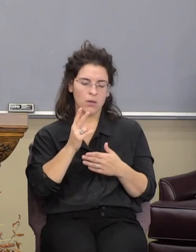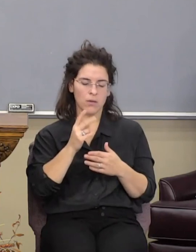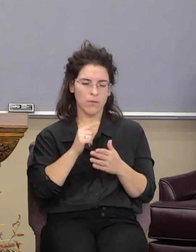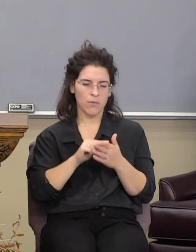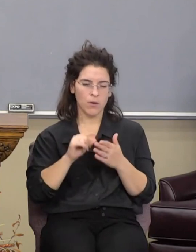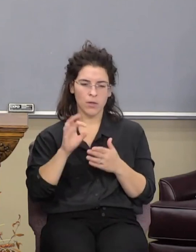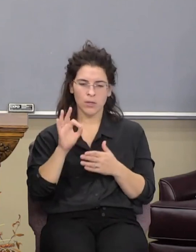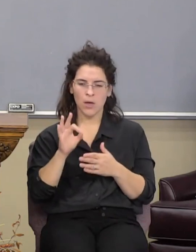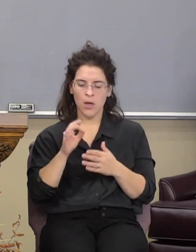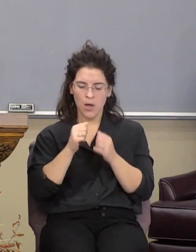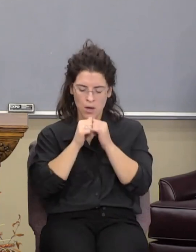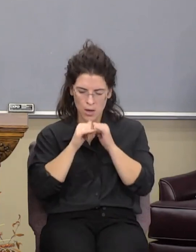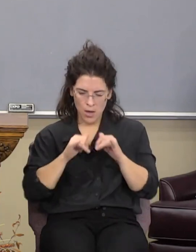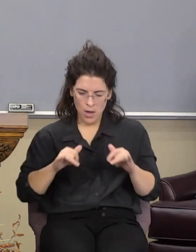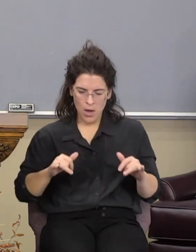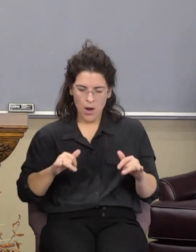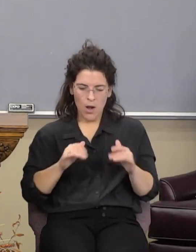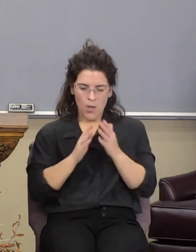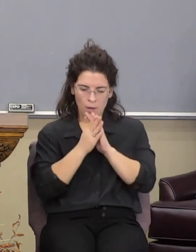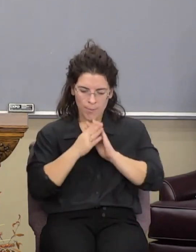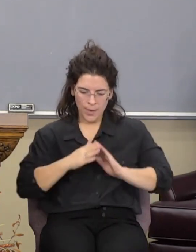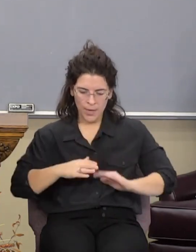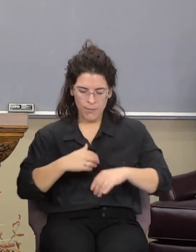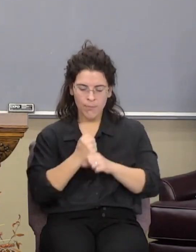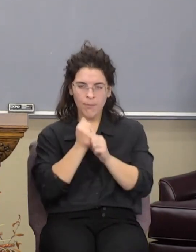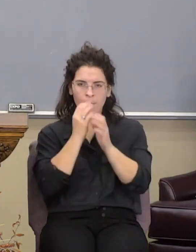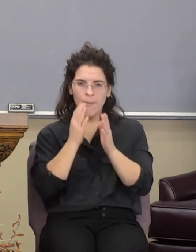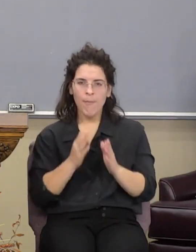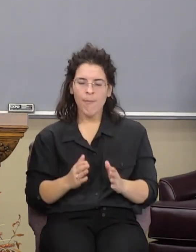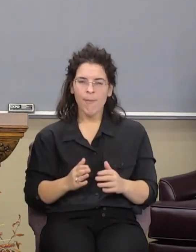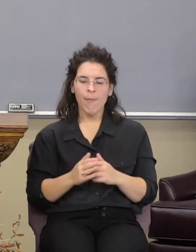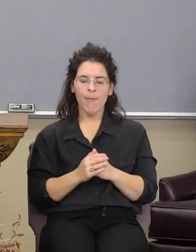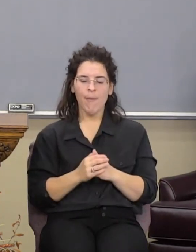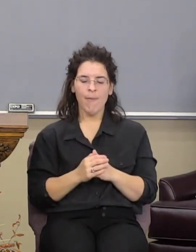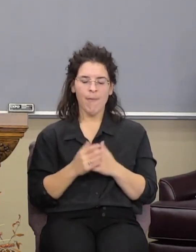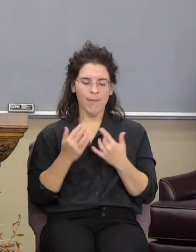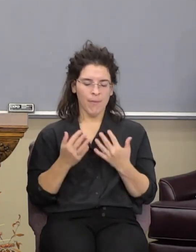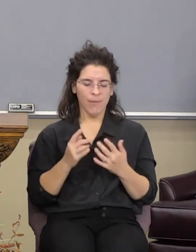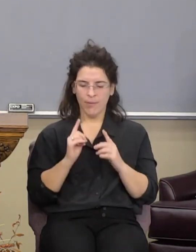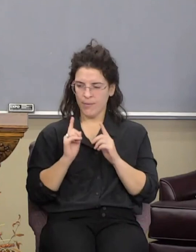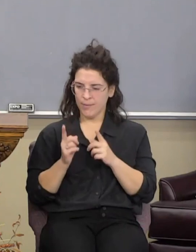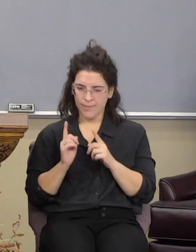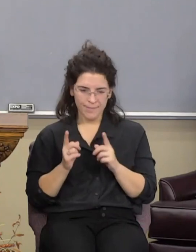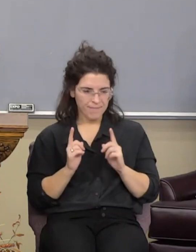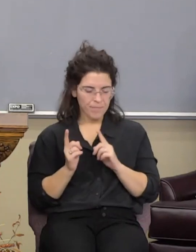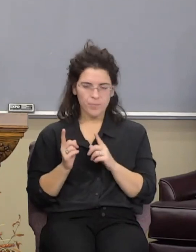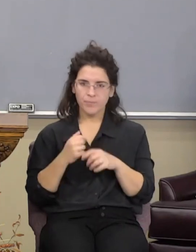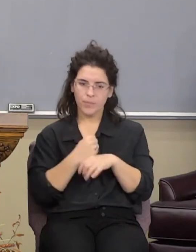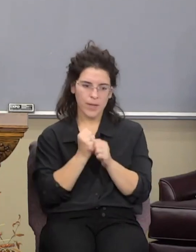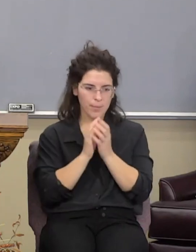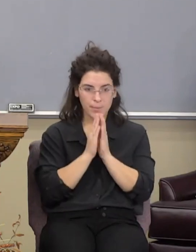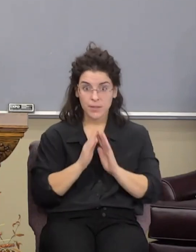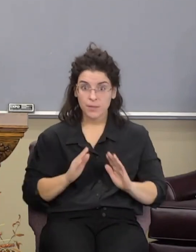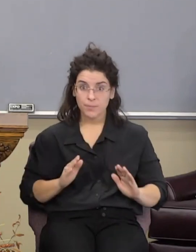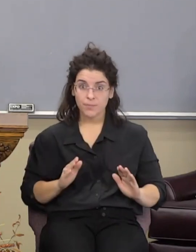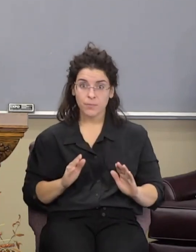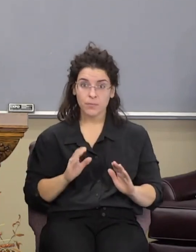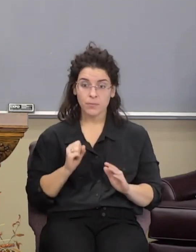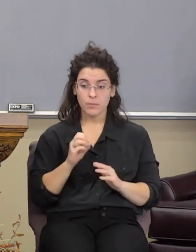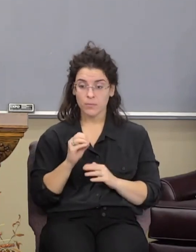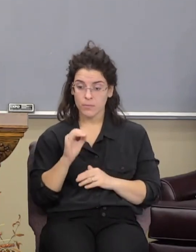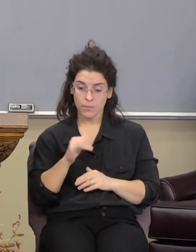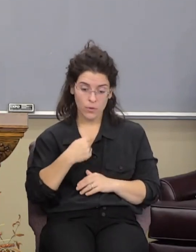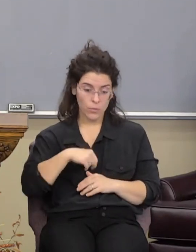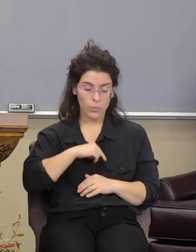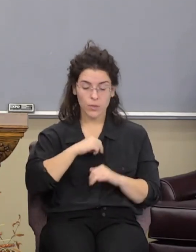9, blessed are the peacemakers. Wait a minute. Are we going around making peace so that